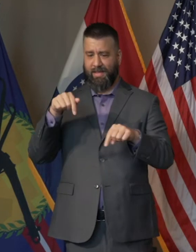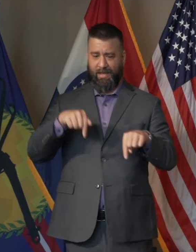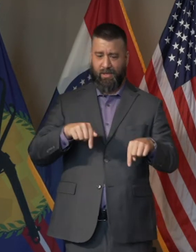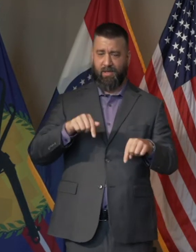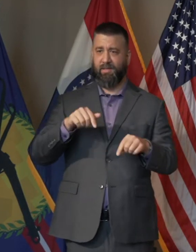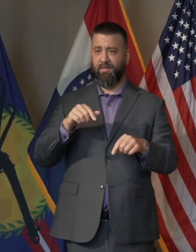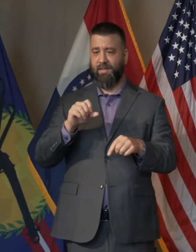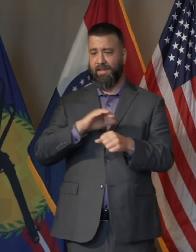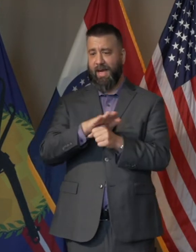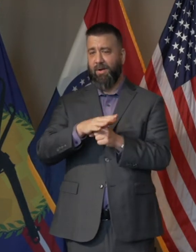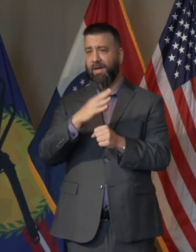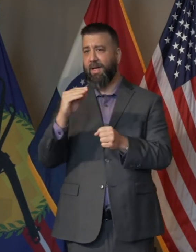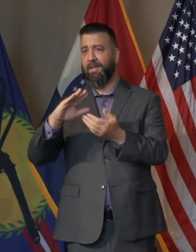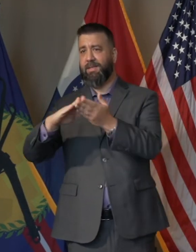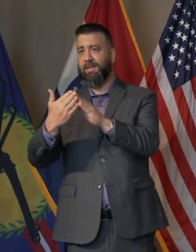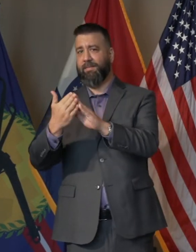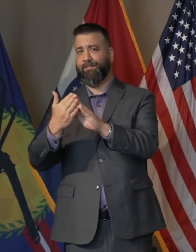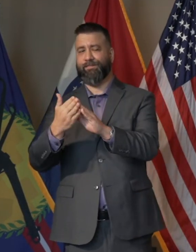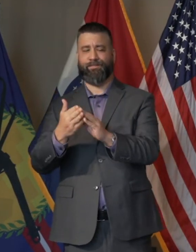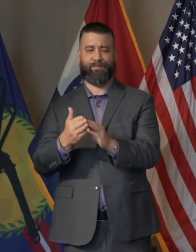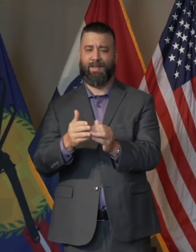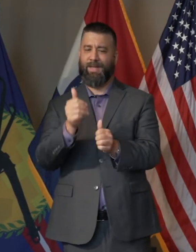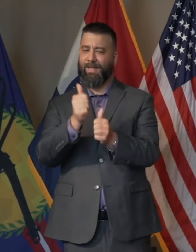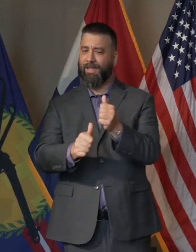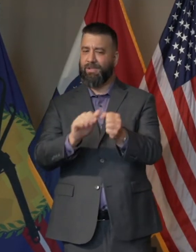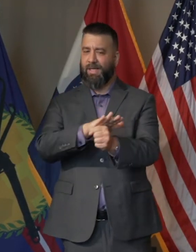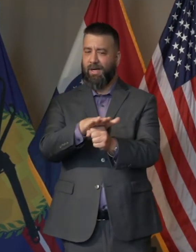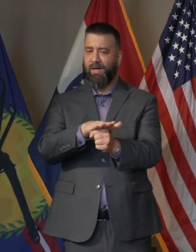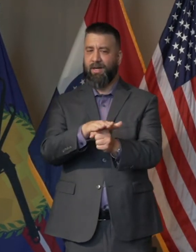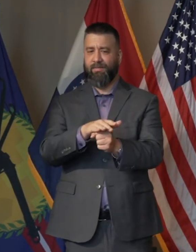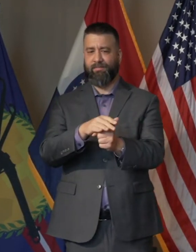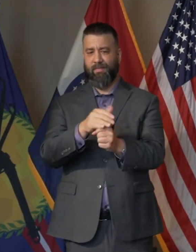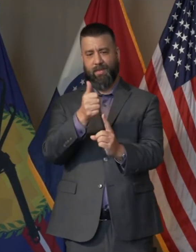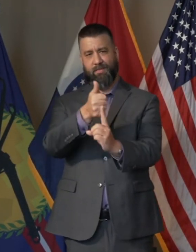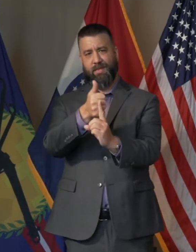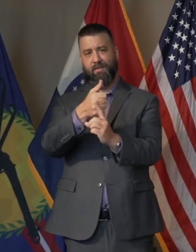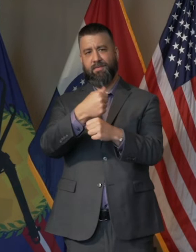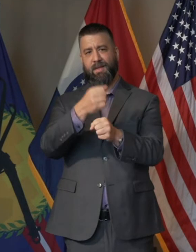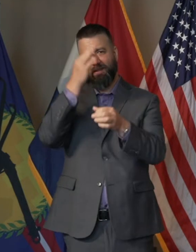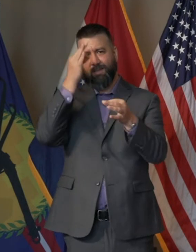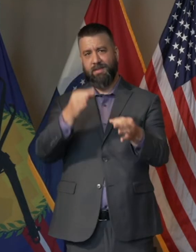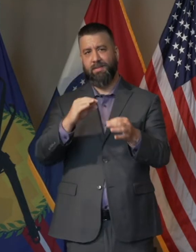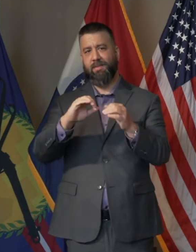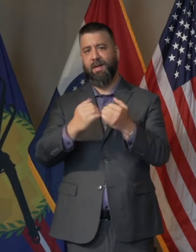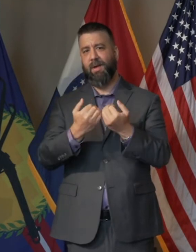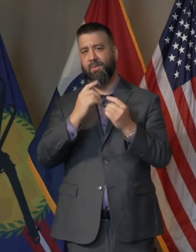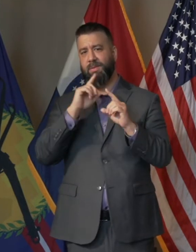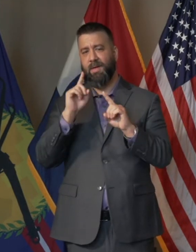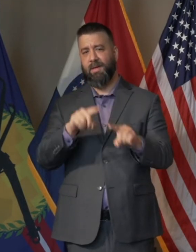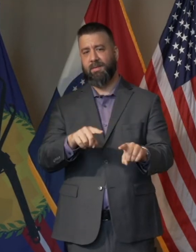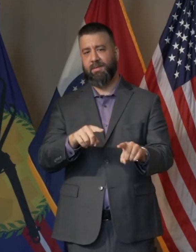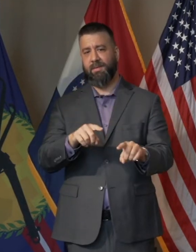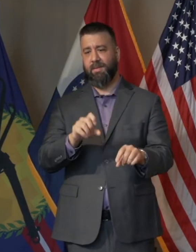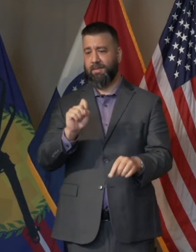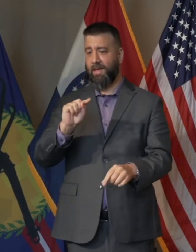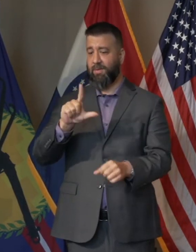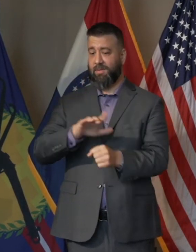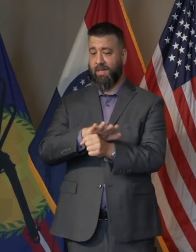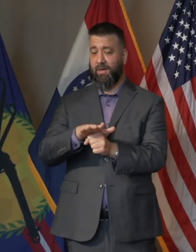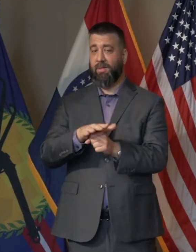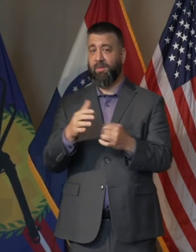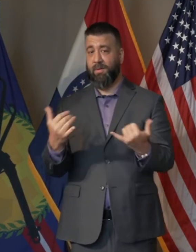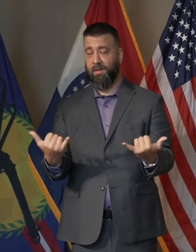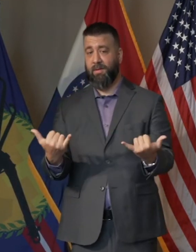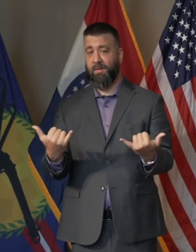and every jurisdiction has to make a decision on how to respond. And the St. Louis County, at this point in time,